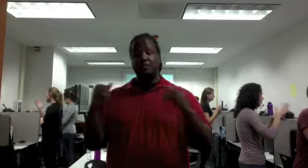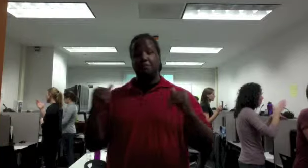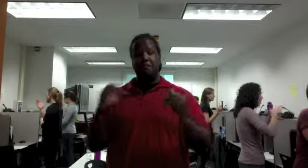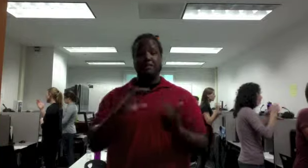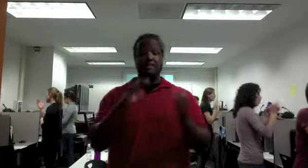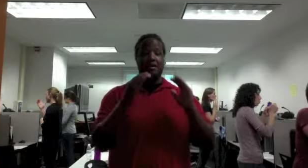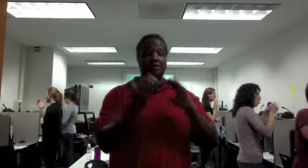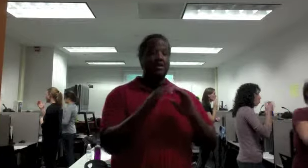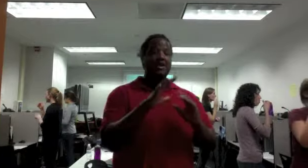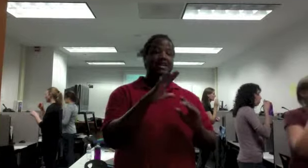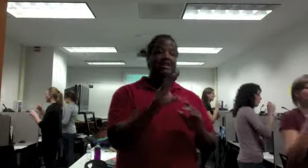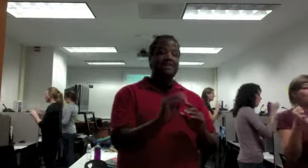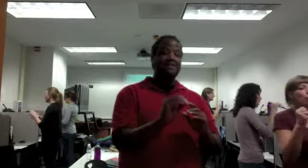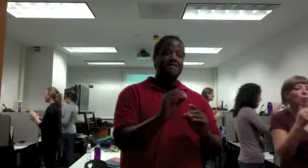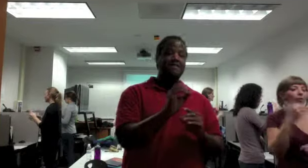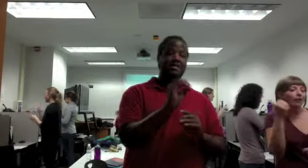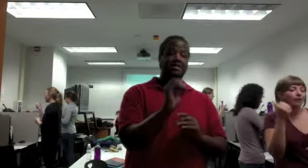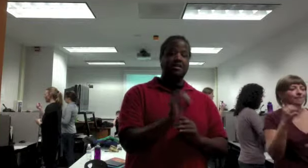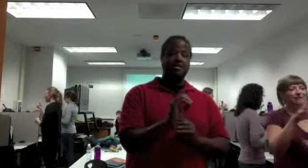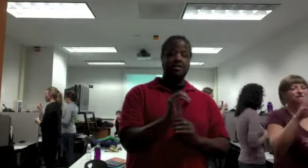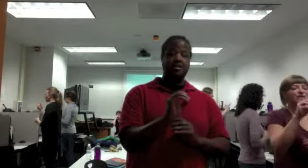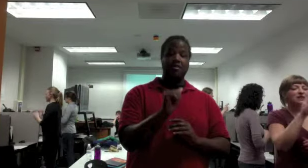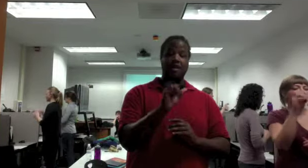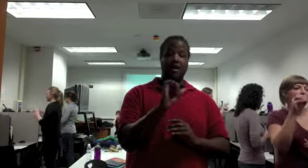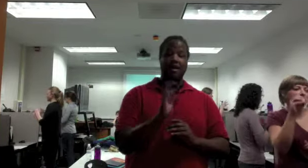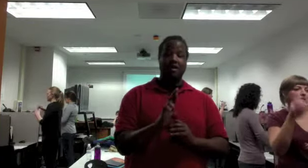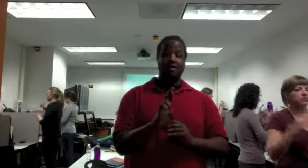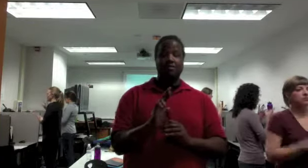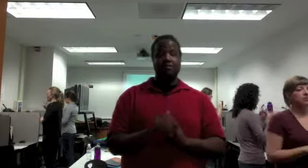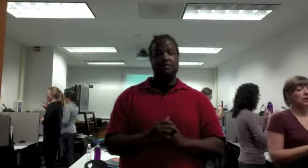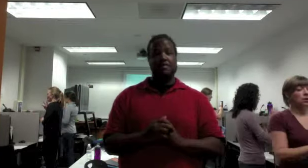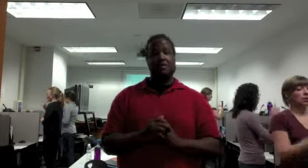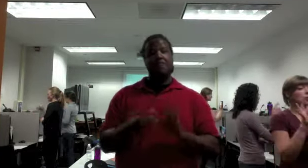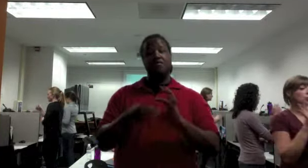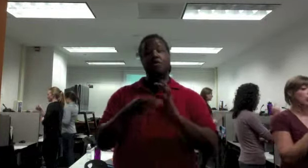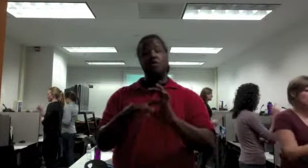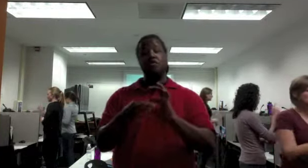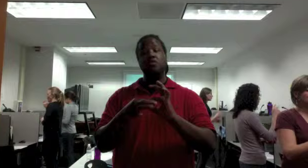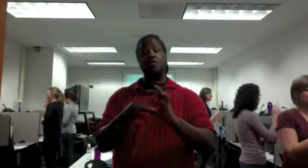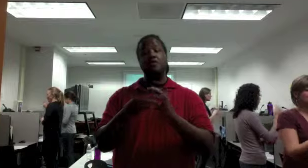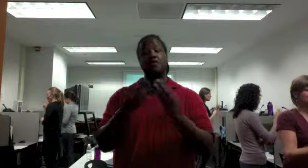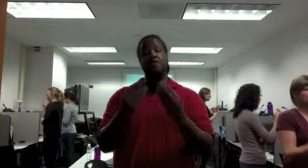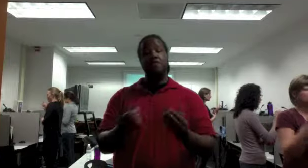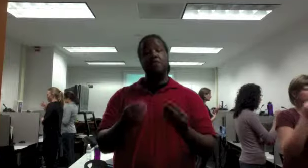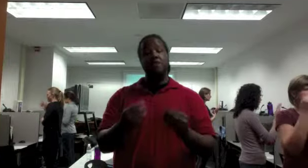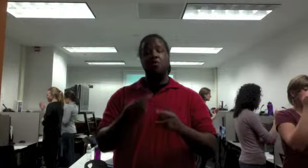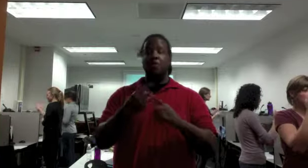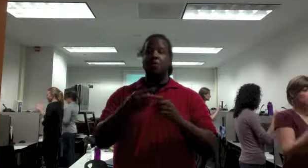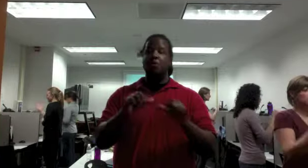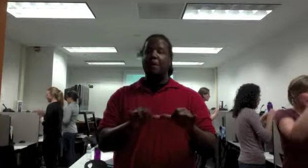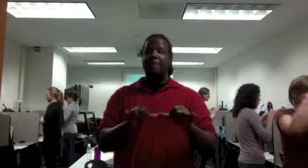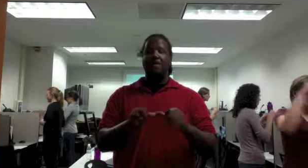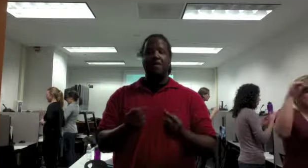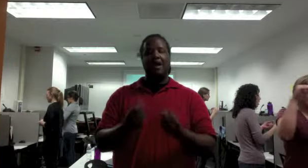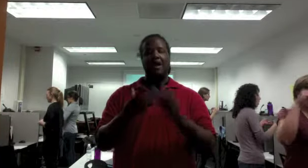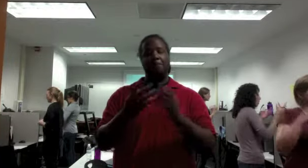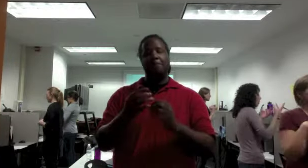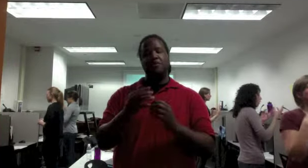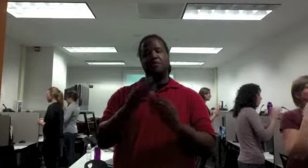degrees, because there's more space between the particles. Now, with relative humidity, what this is telling